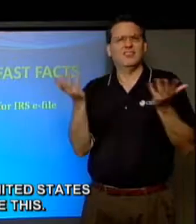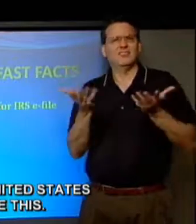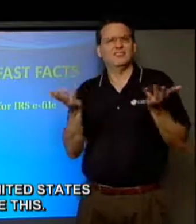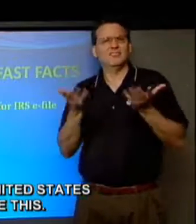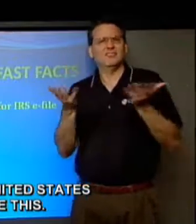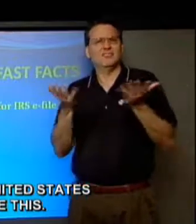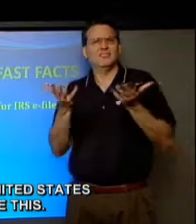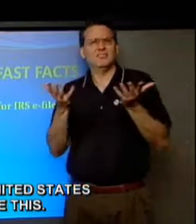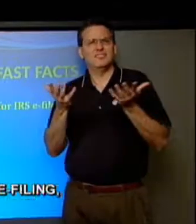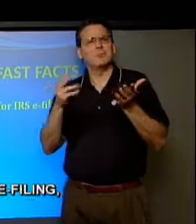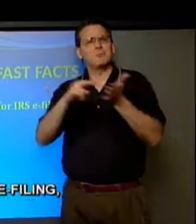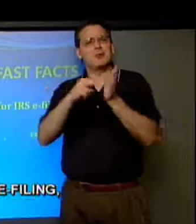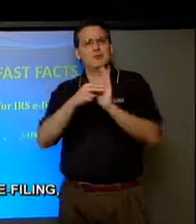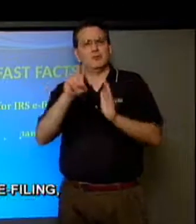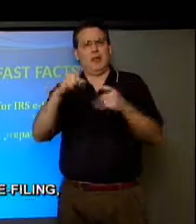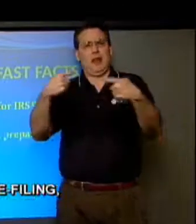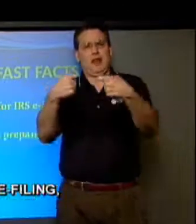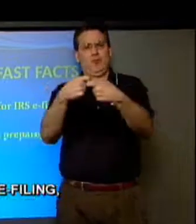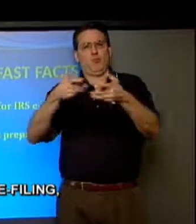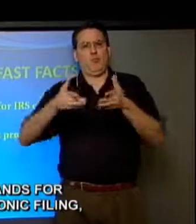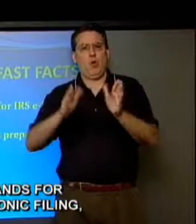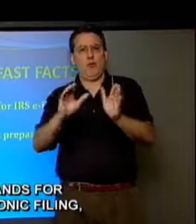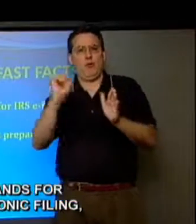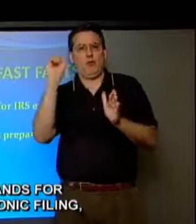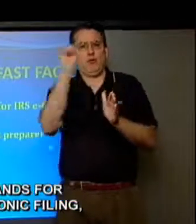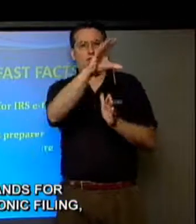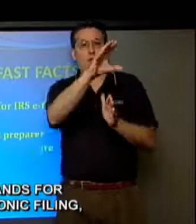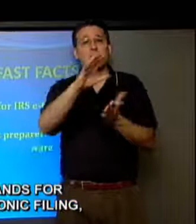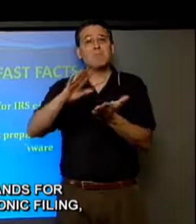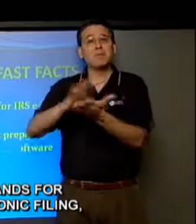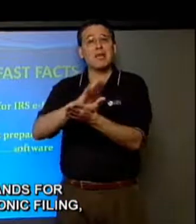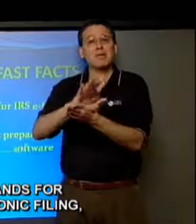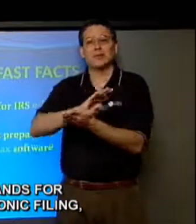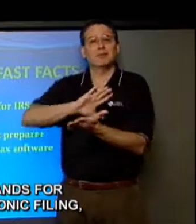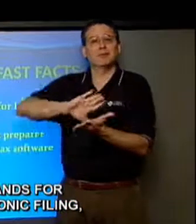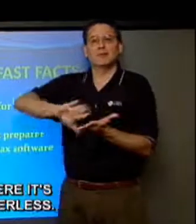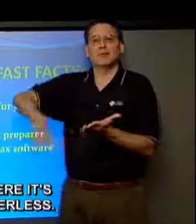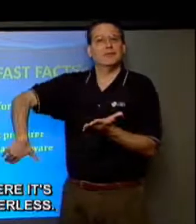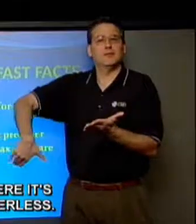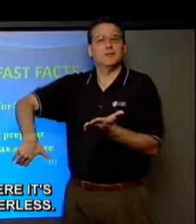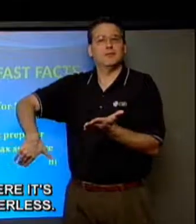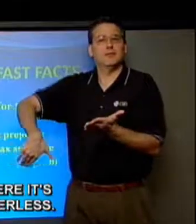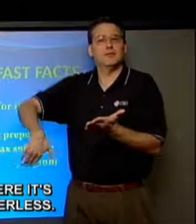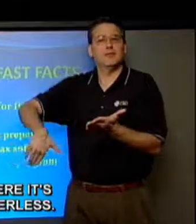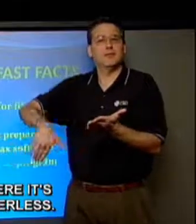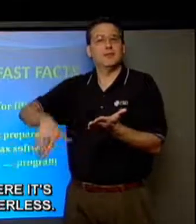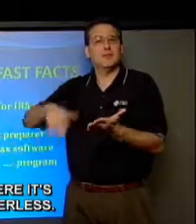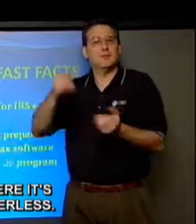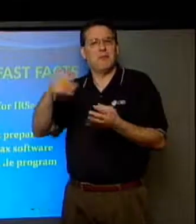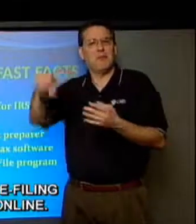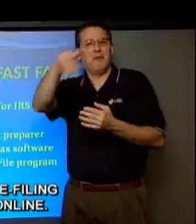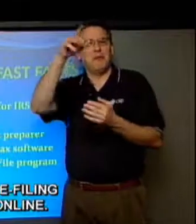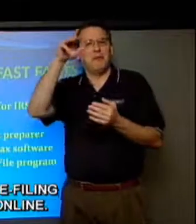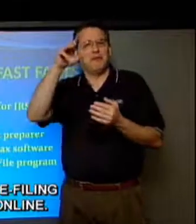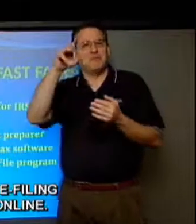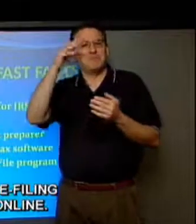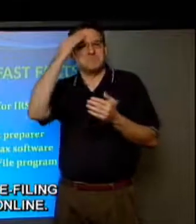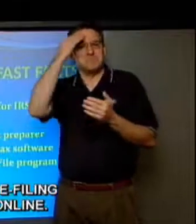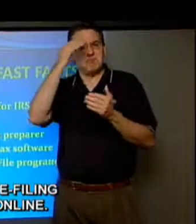United States use this. And e-filing, E stands for electronic filing, where it's paperless, and e-filing is